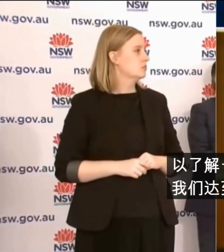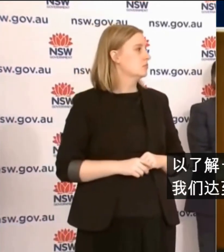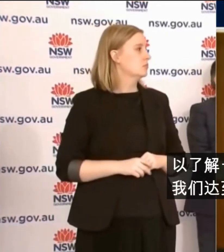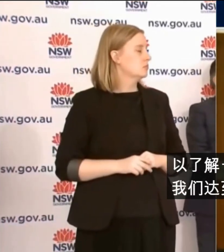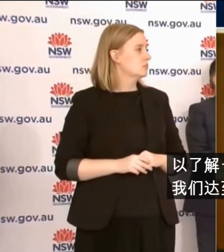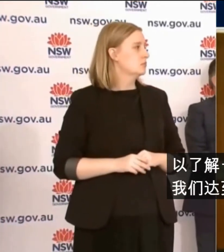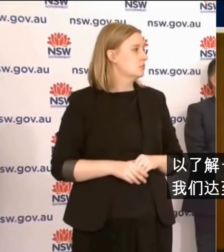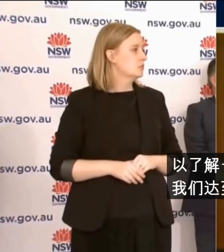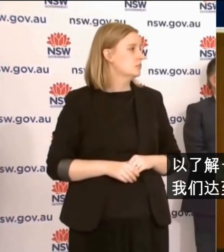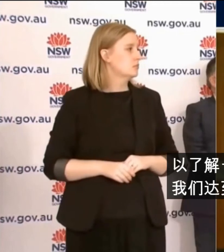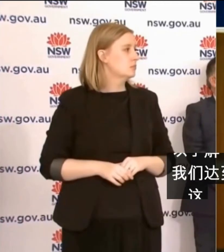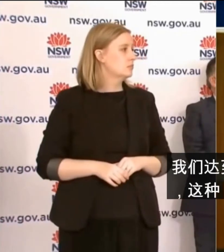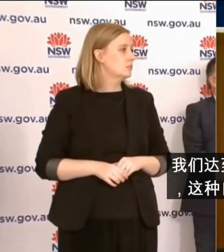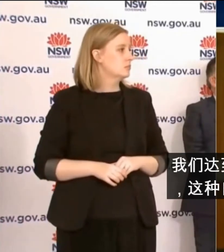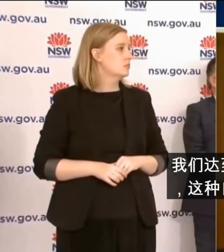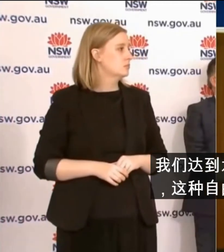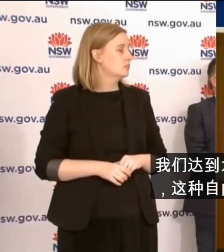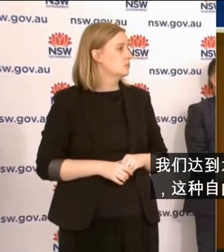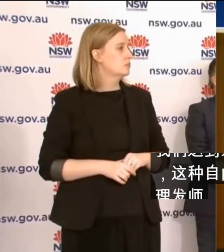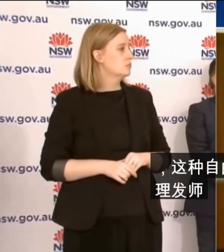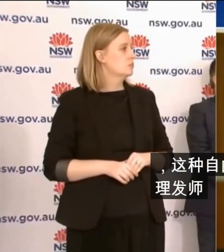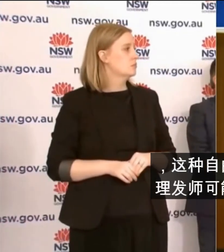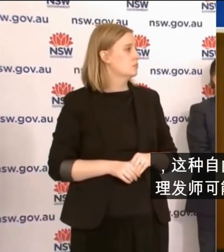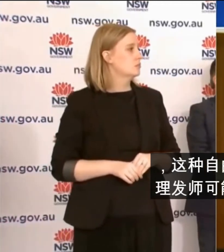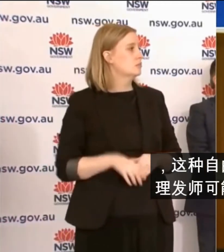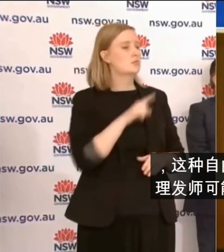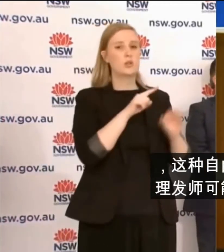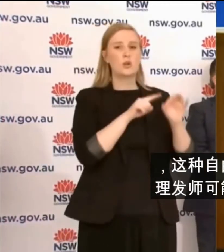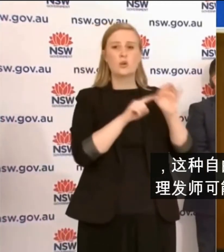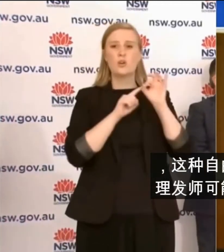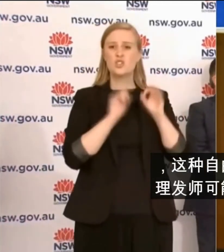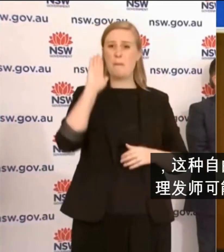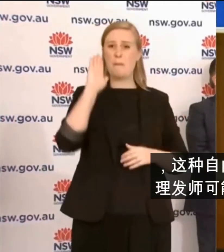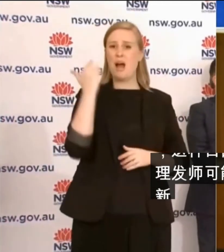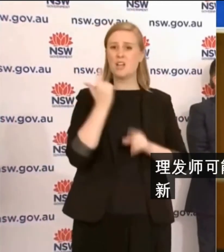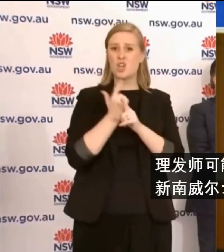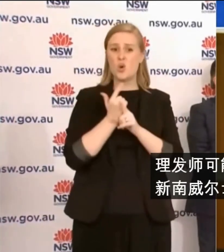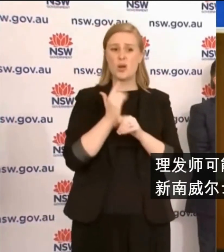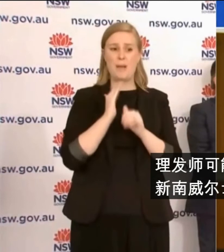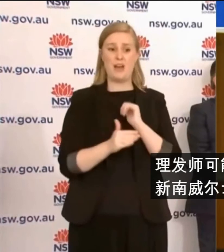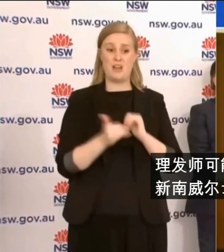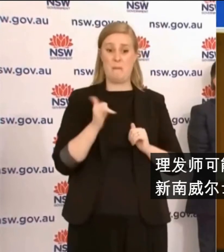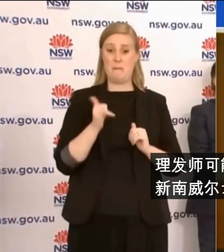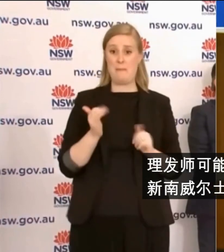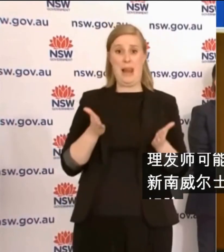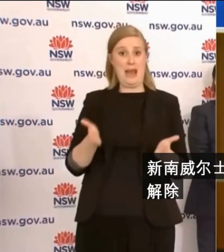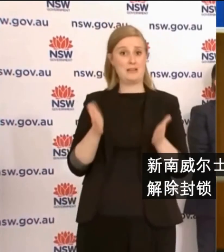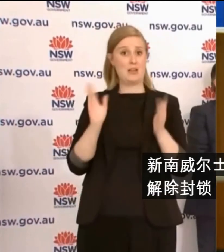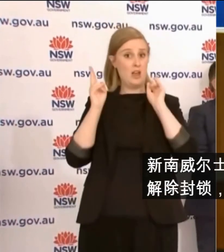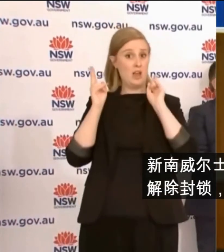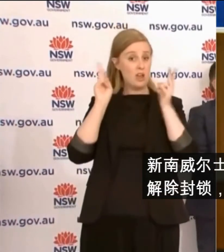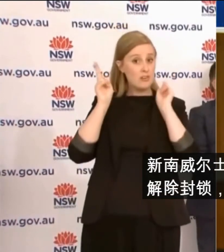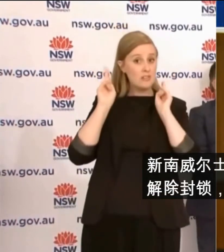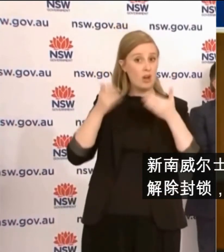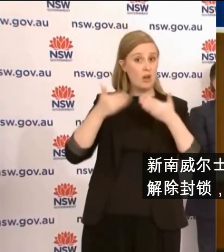6 million doses. There'd been suggestions perhaps hairdressers could reopen, some parts of regional New South Wales could come out of